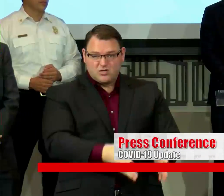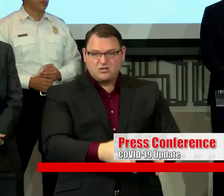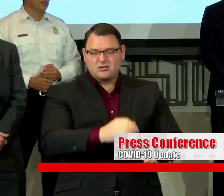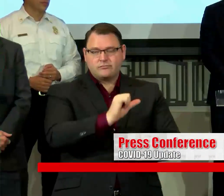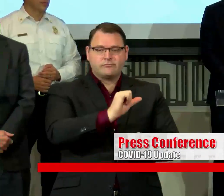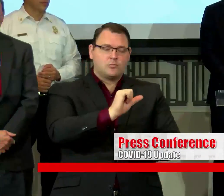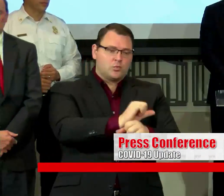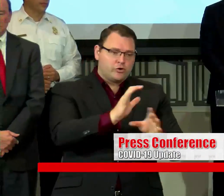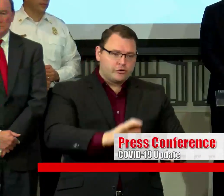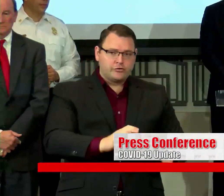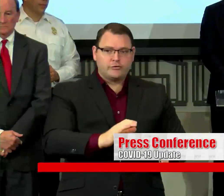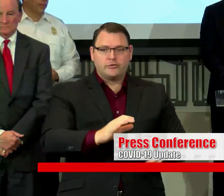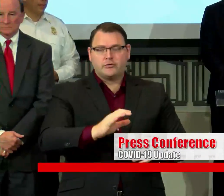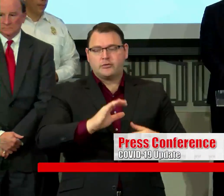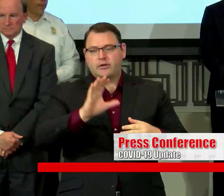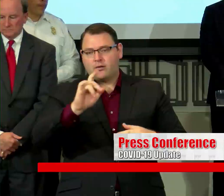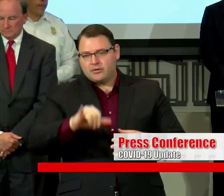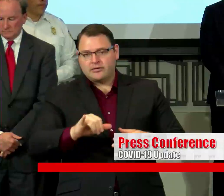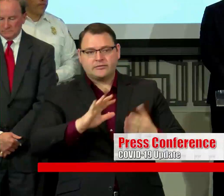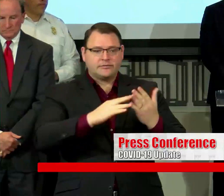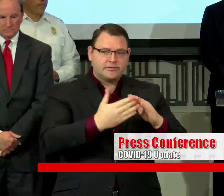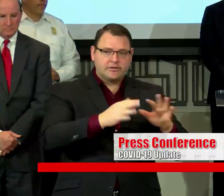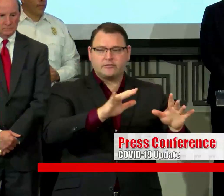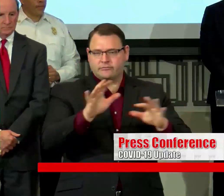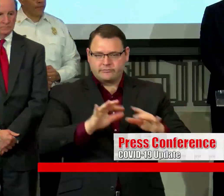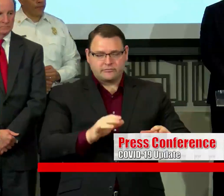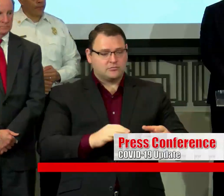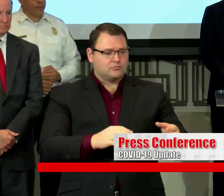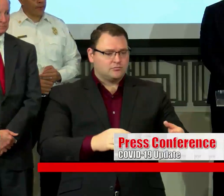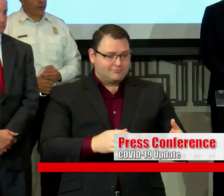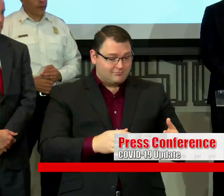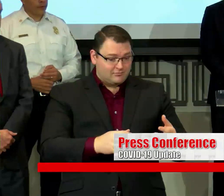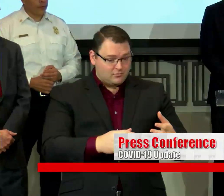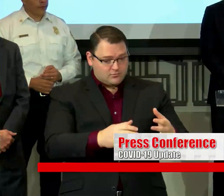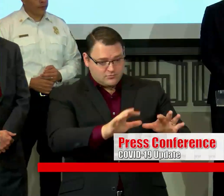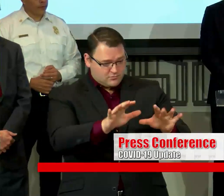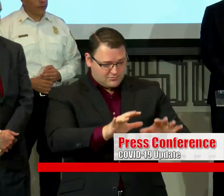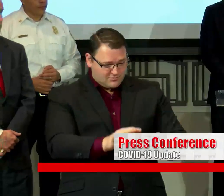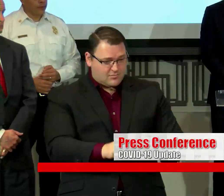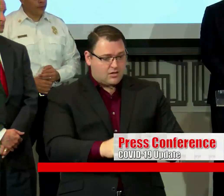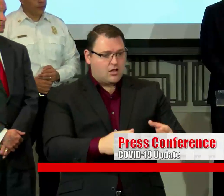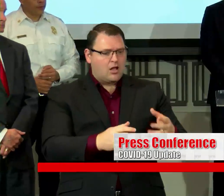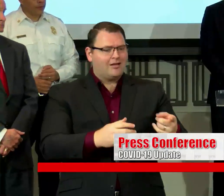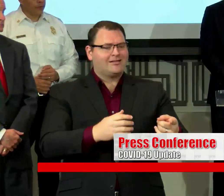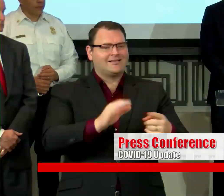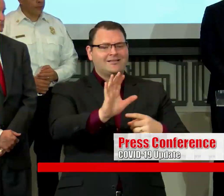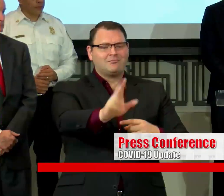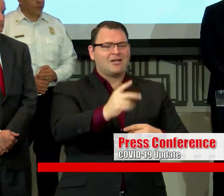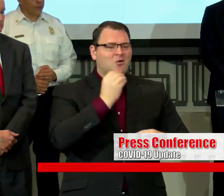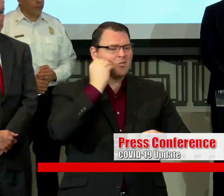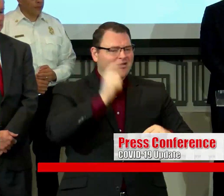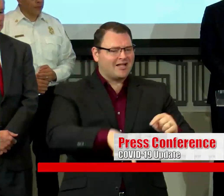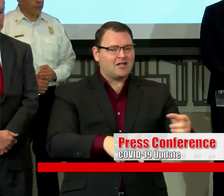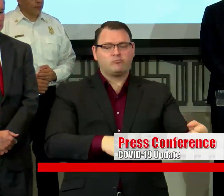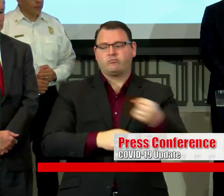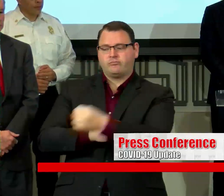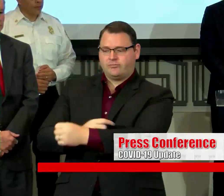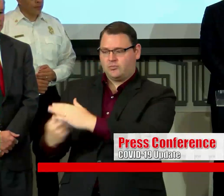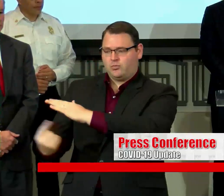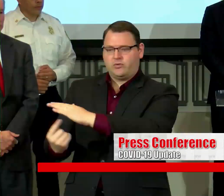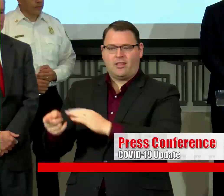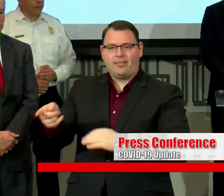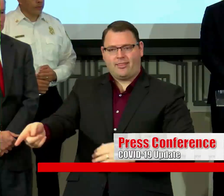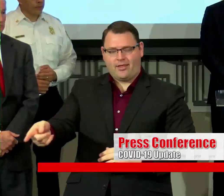$200 daily, which is when you factor in all of the cost, meals, security, and we believe all of this will be